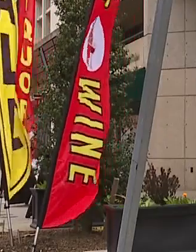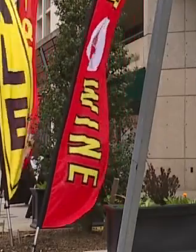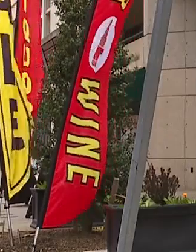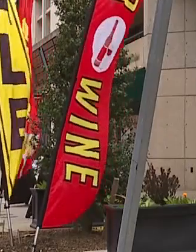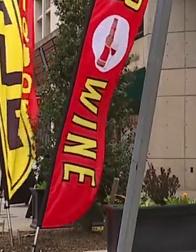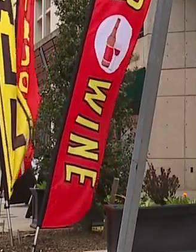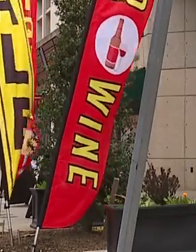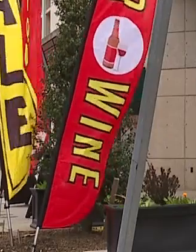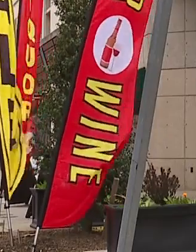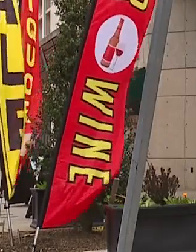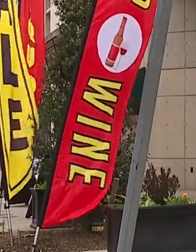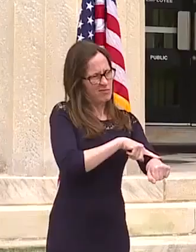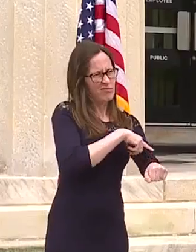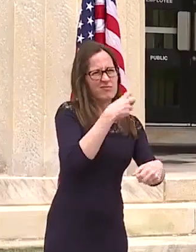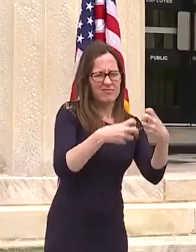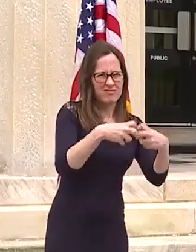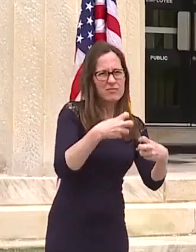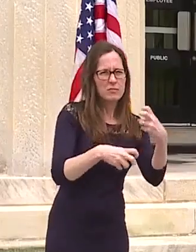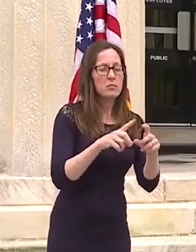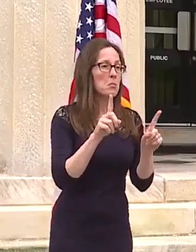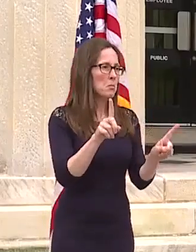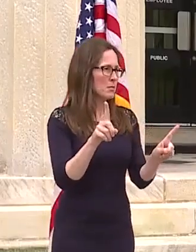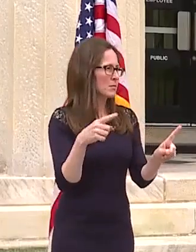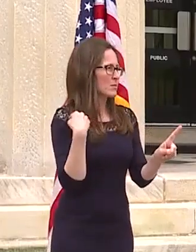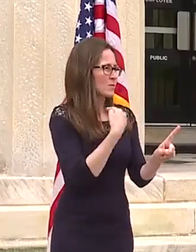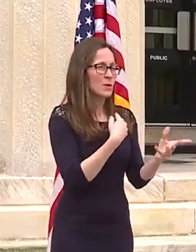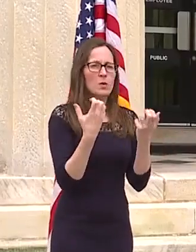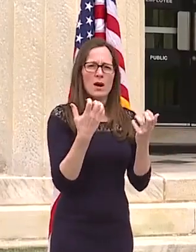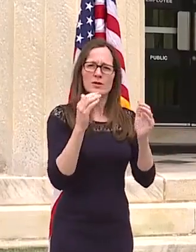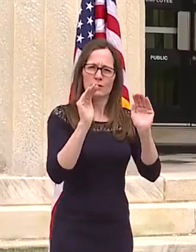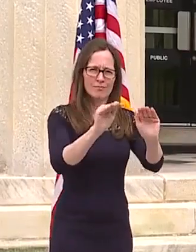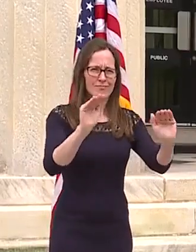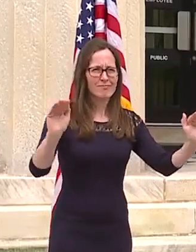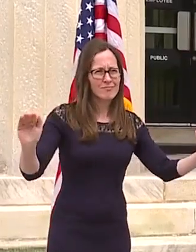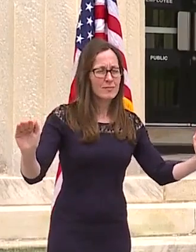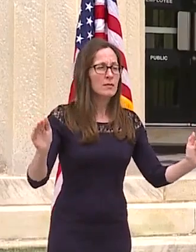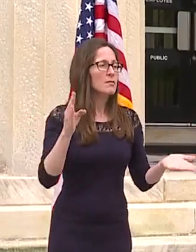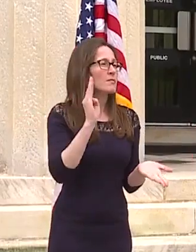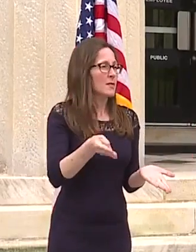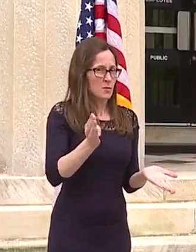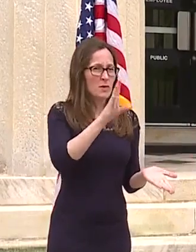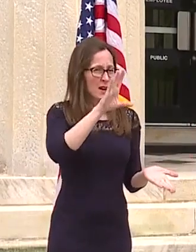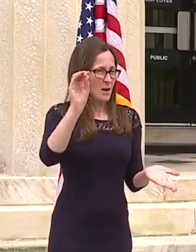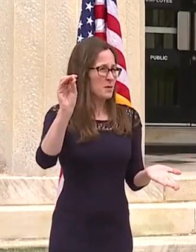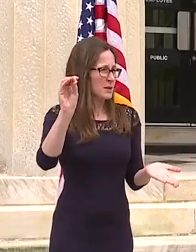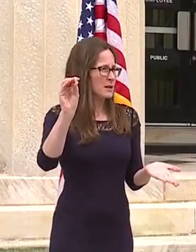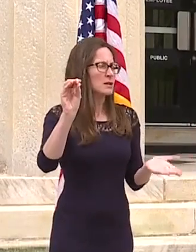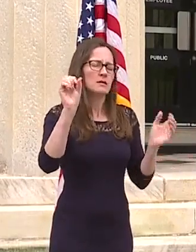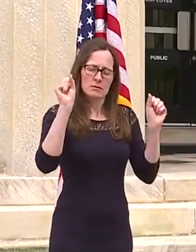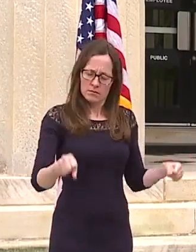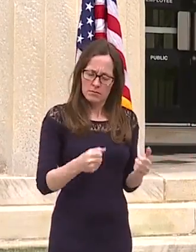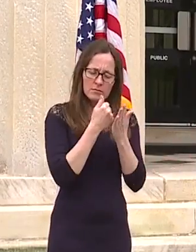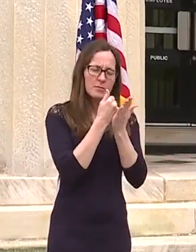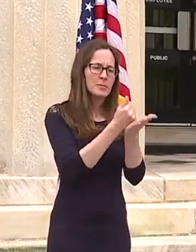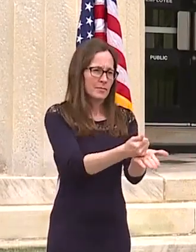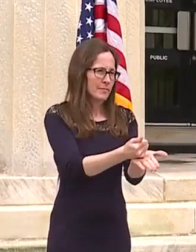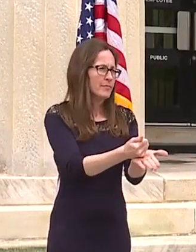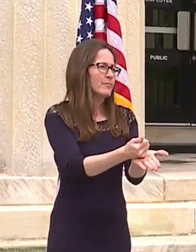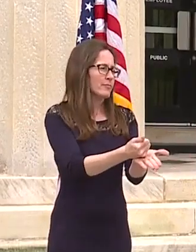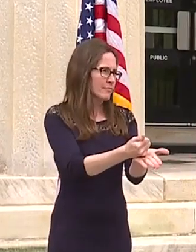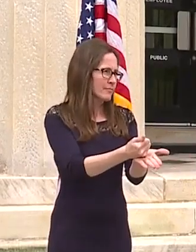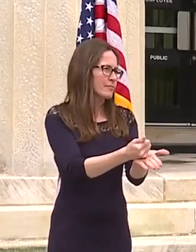any federal or state aid. But relief may be coming from the county. Baltimore County is here to help.